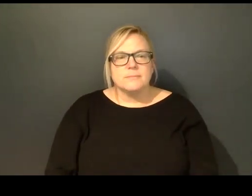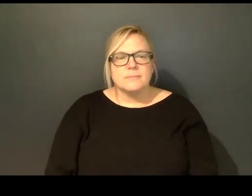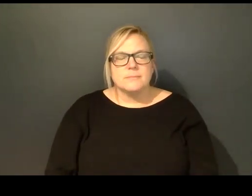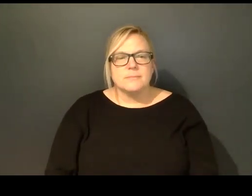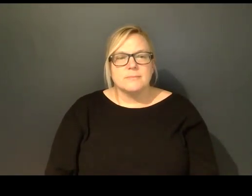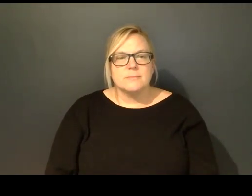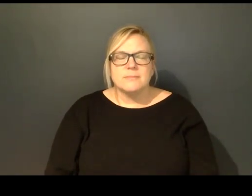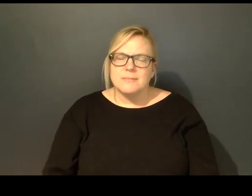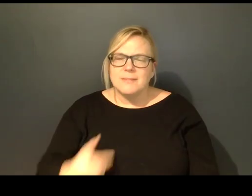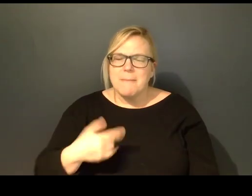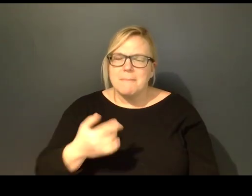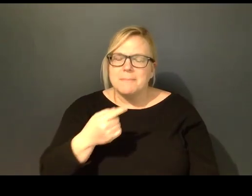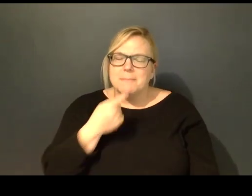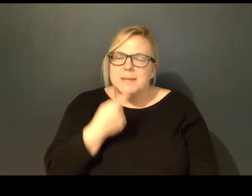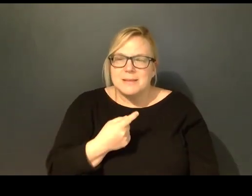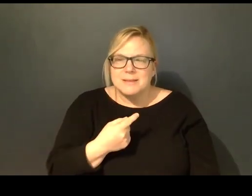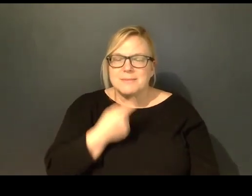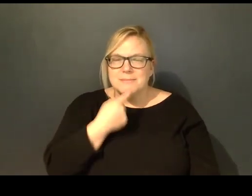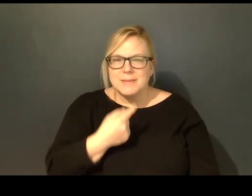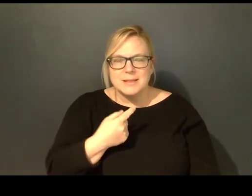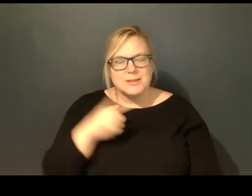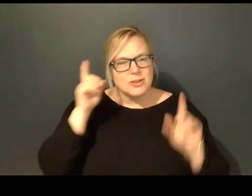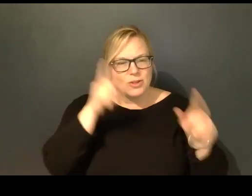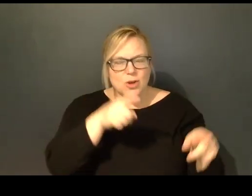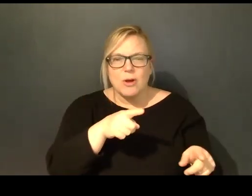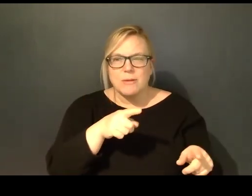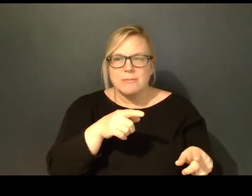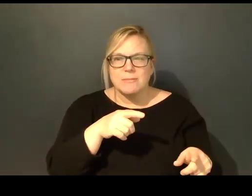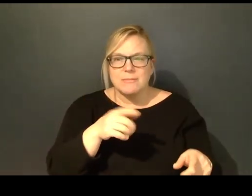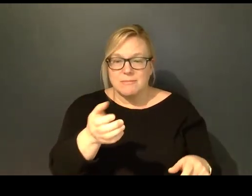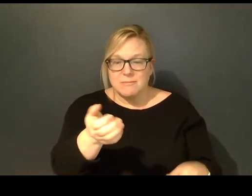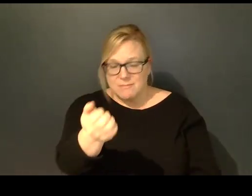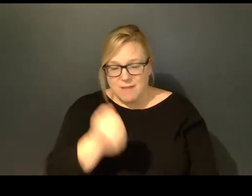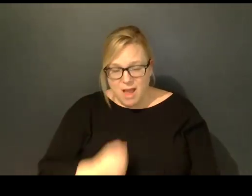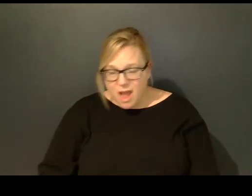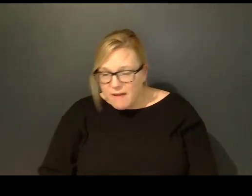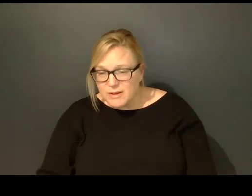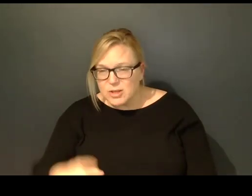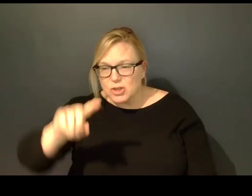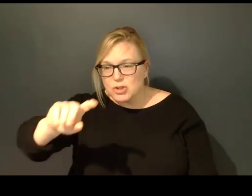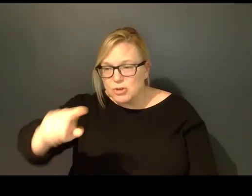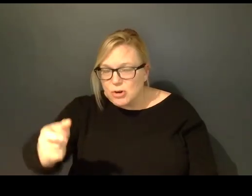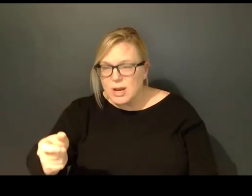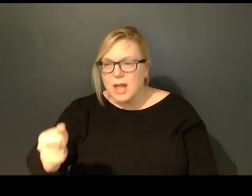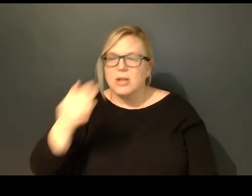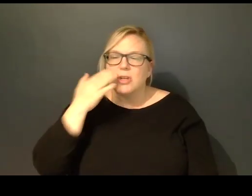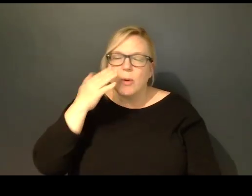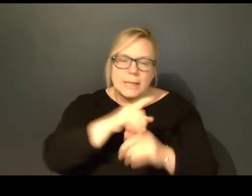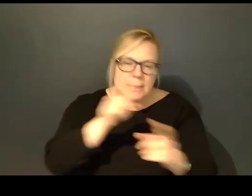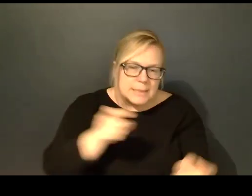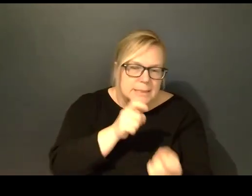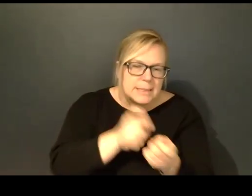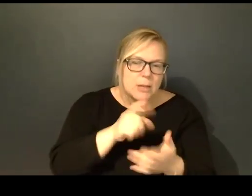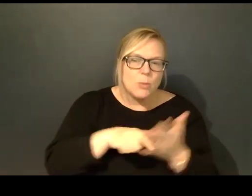I miss that, the just go to my oven and turn the dial, and I know exactly where I am or what needs to be done.